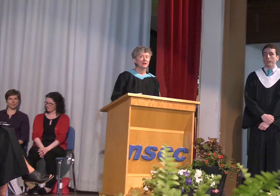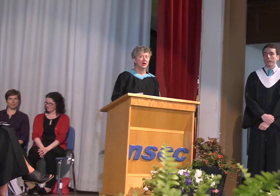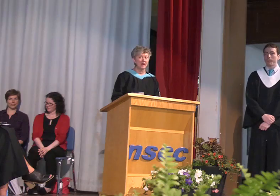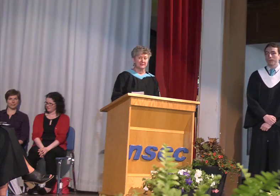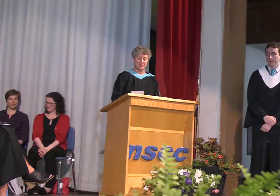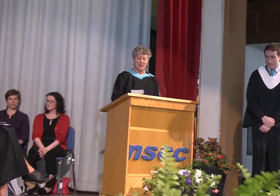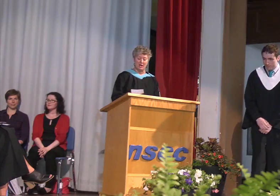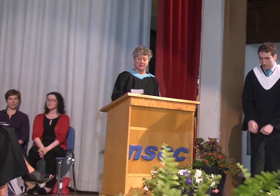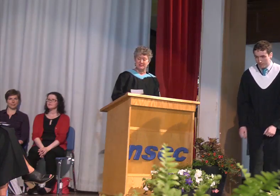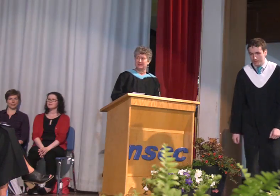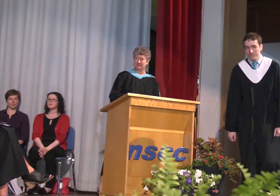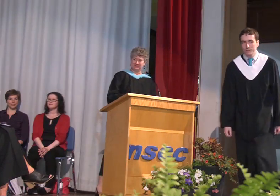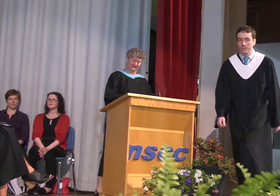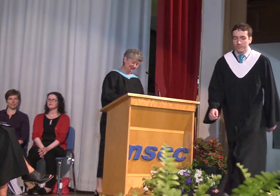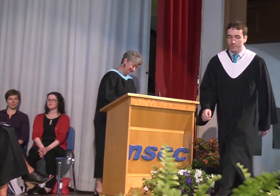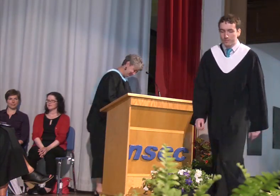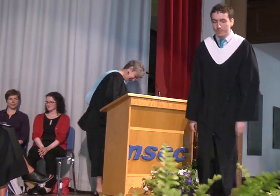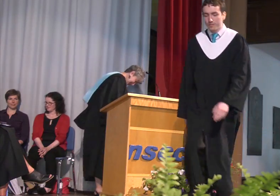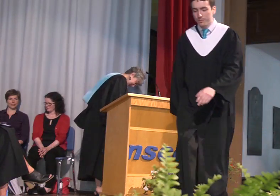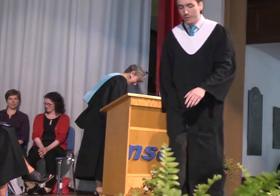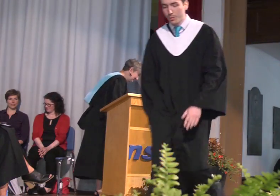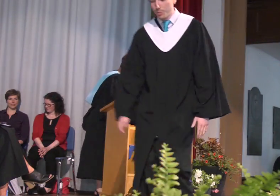Cole Lalonde, honors.